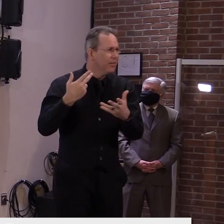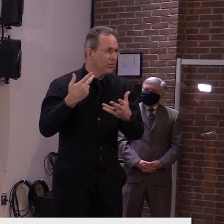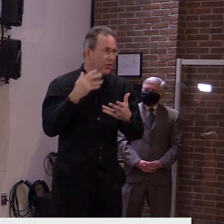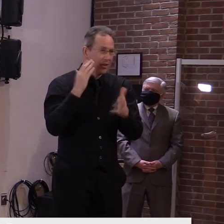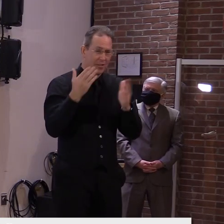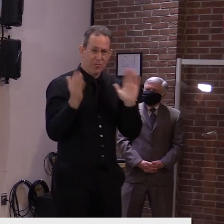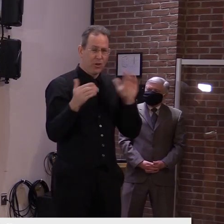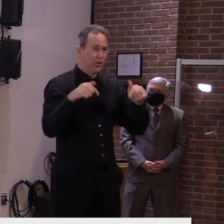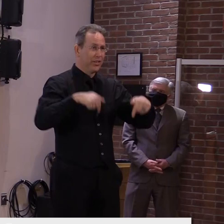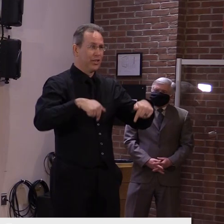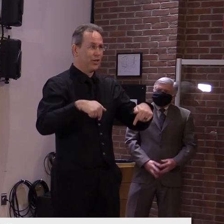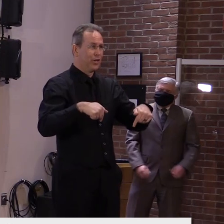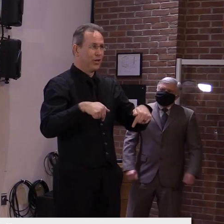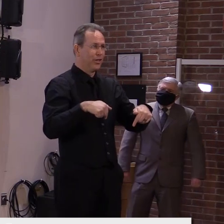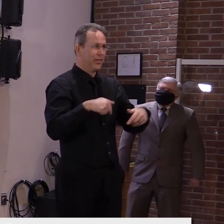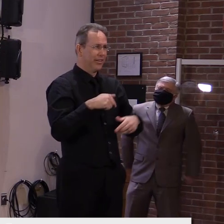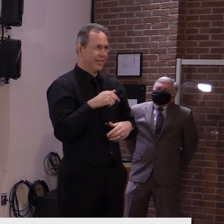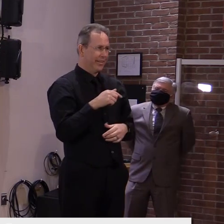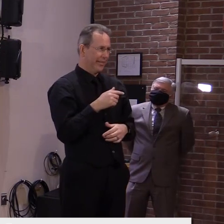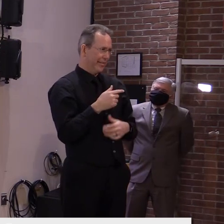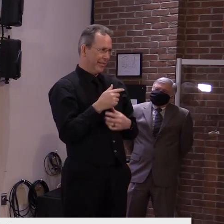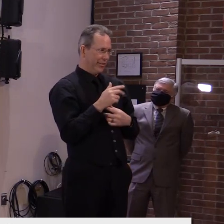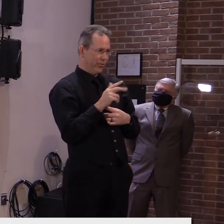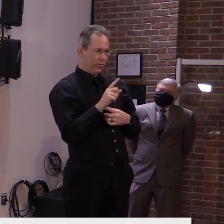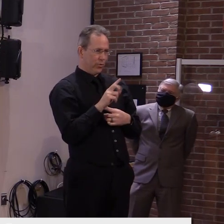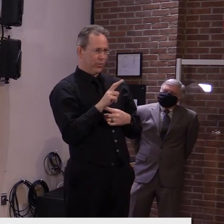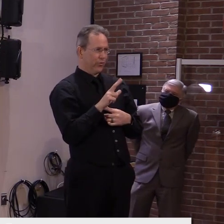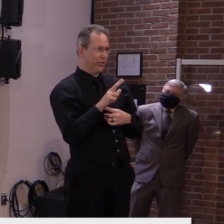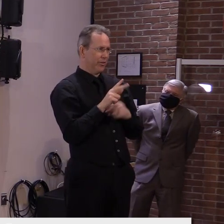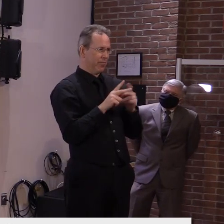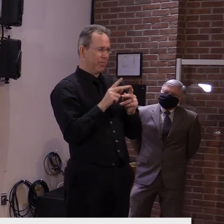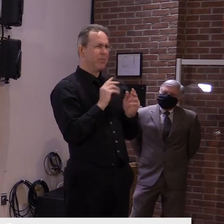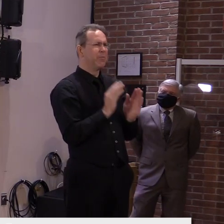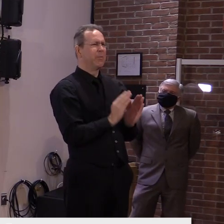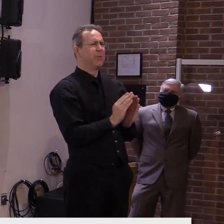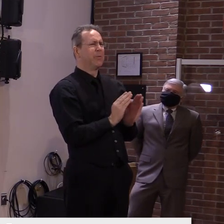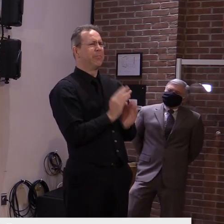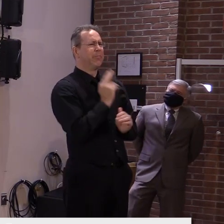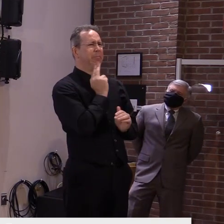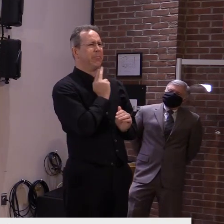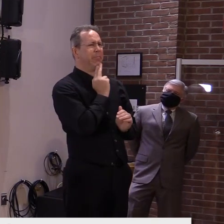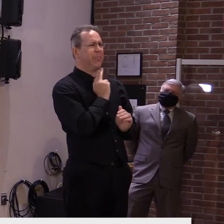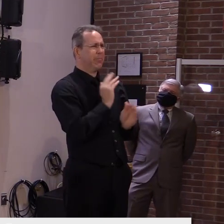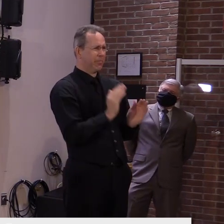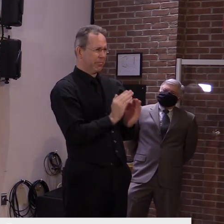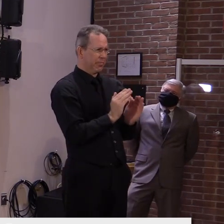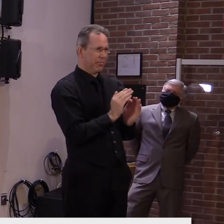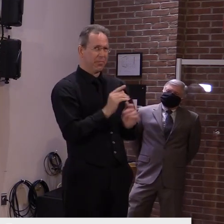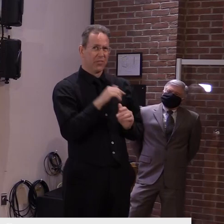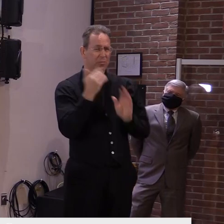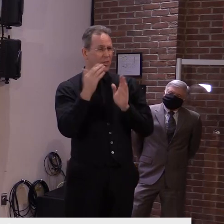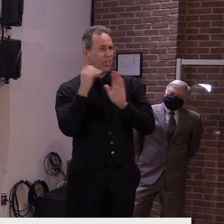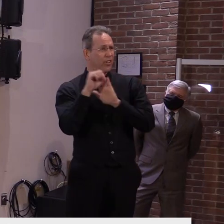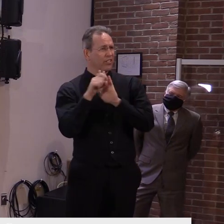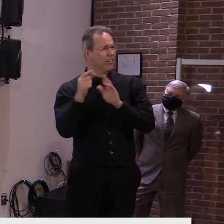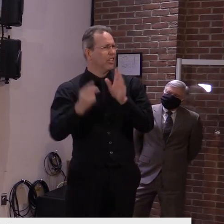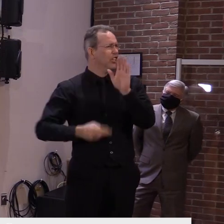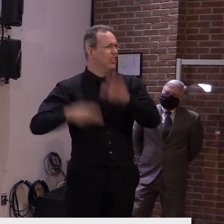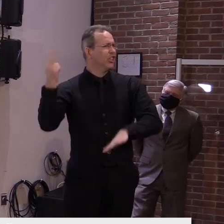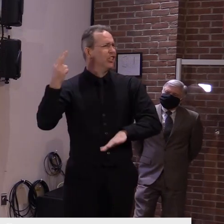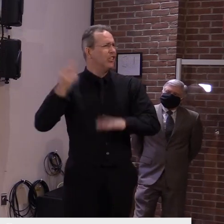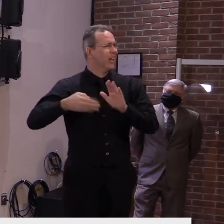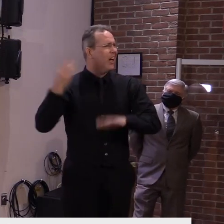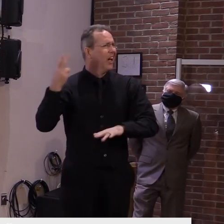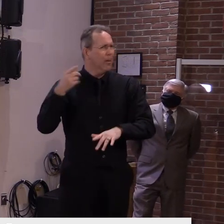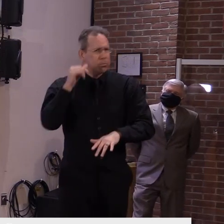in comparison to others across the state, so or across the country. So just a reminder that